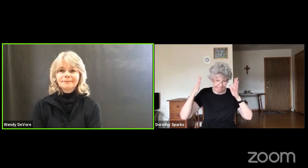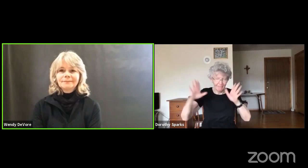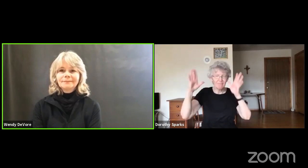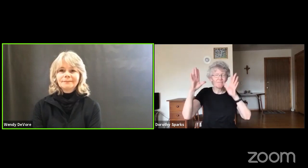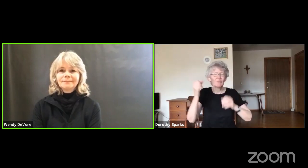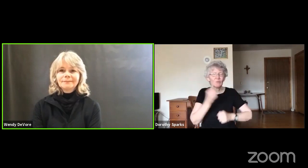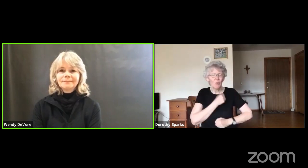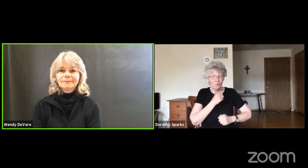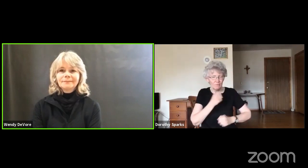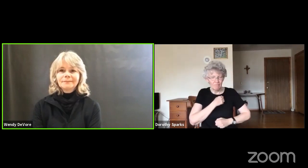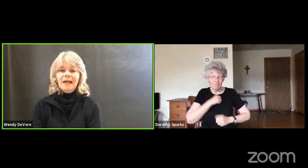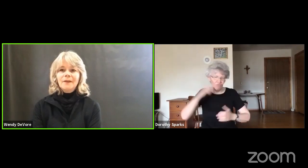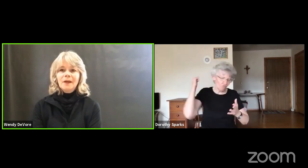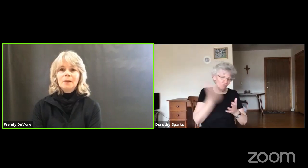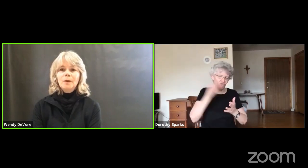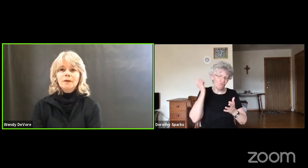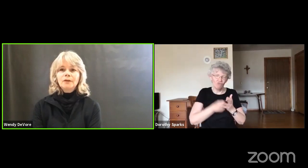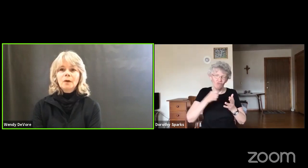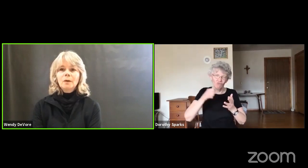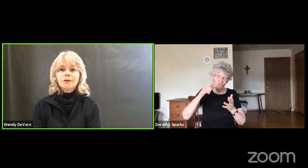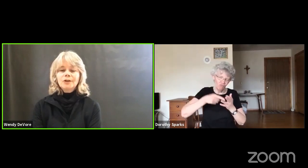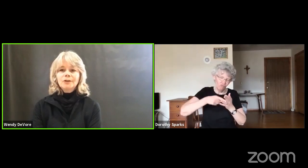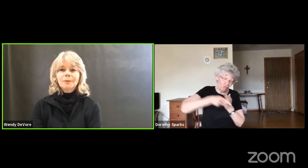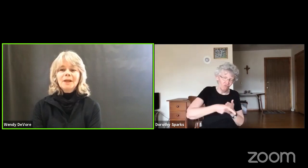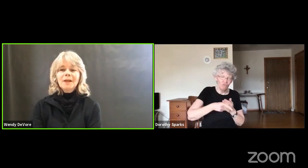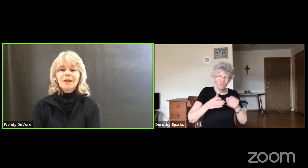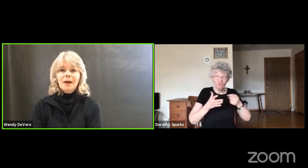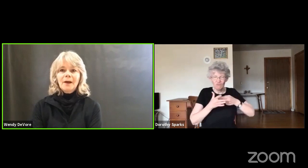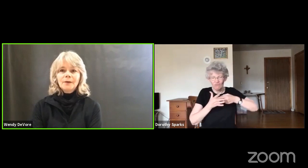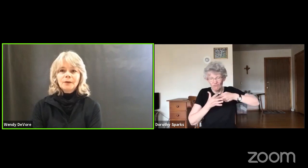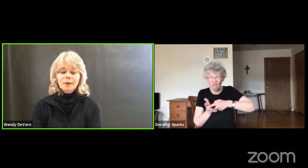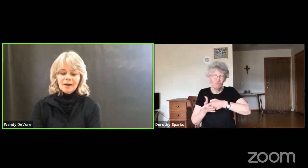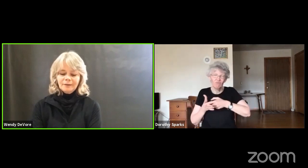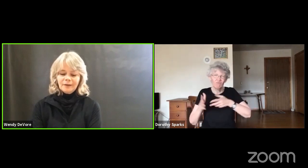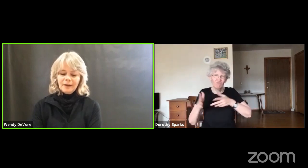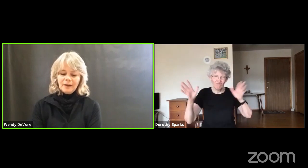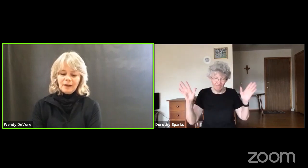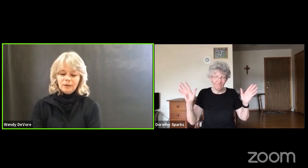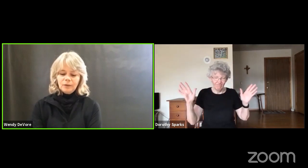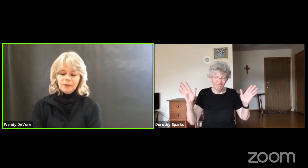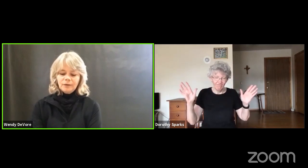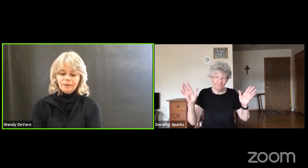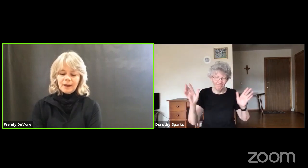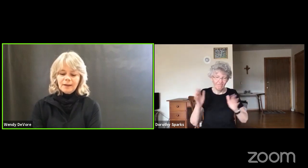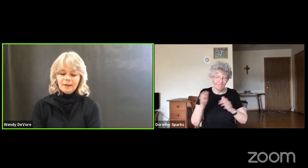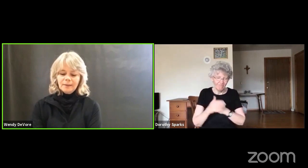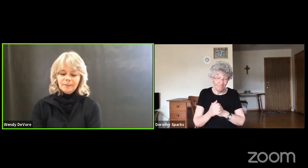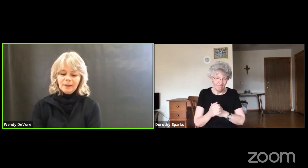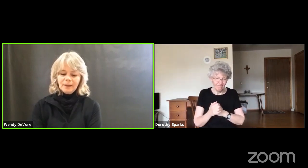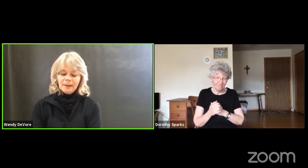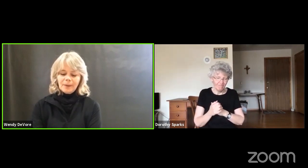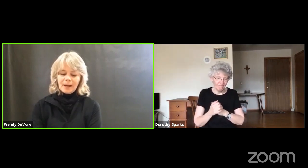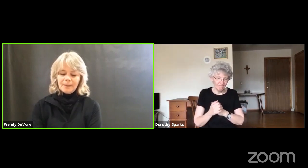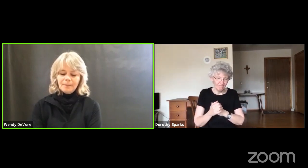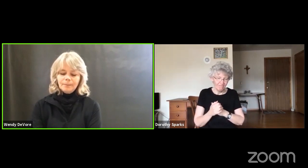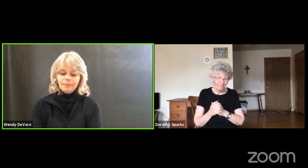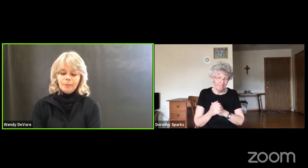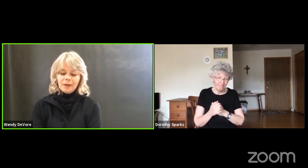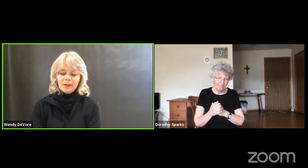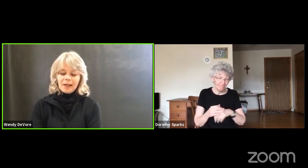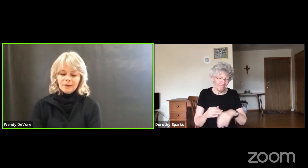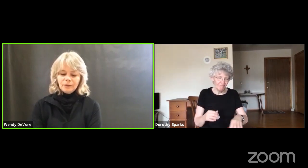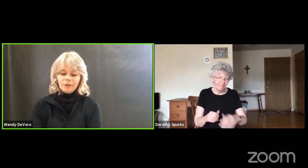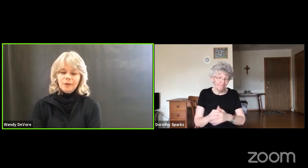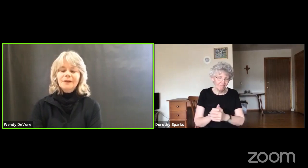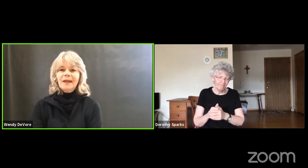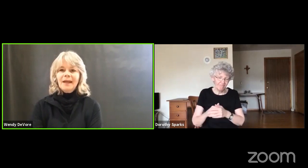And then when the soldiers placed him on the cross, and crucified him by